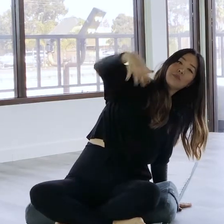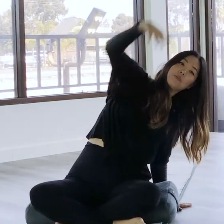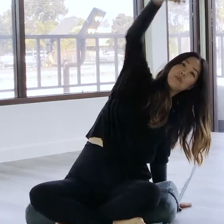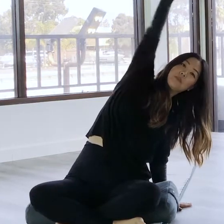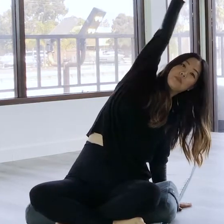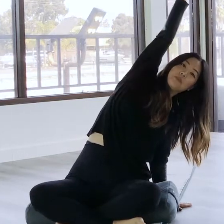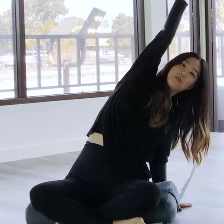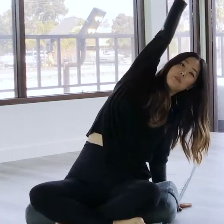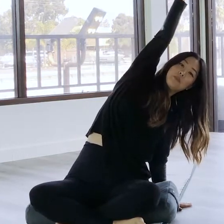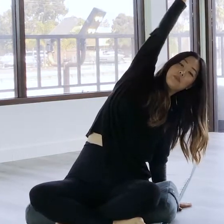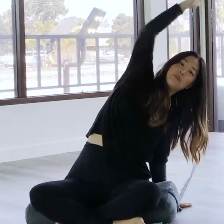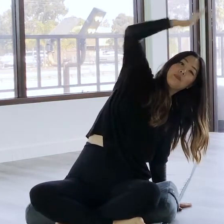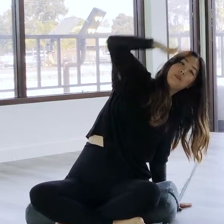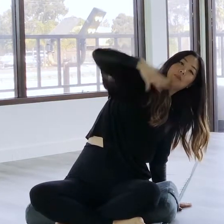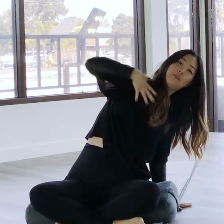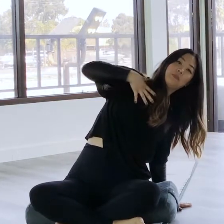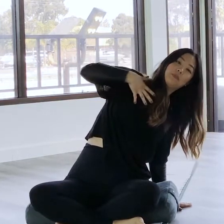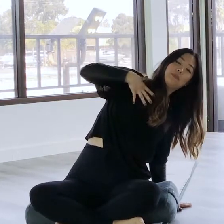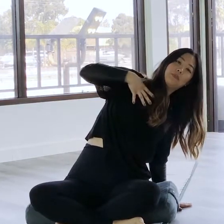And exhale.